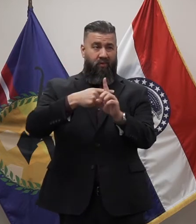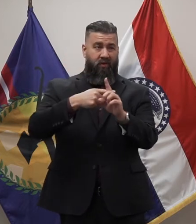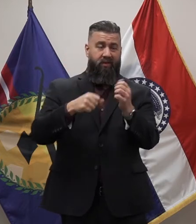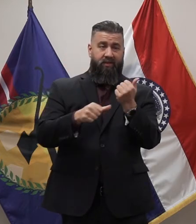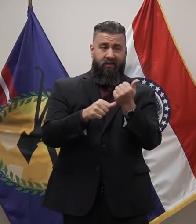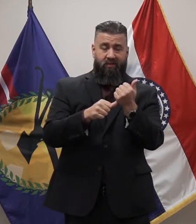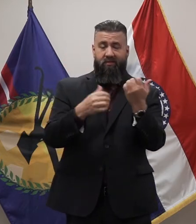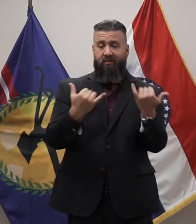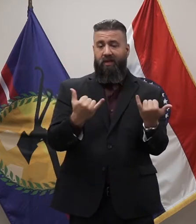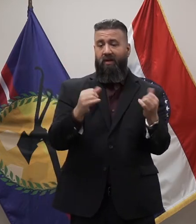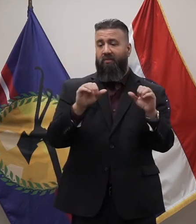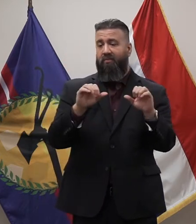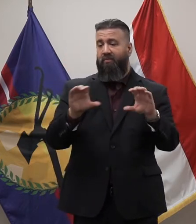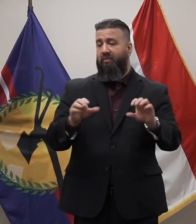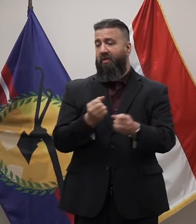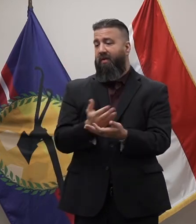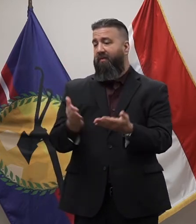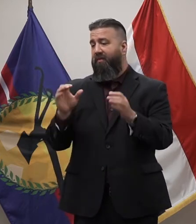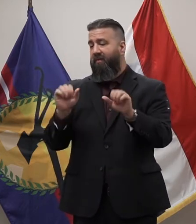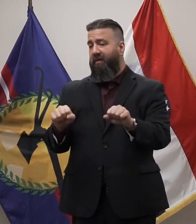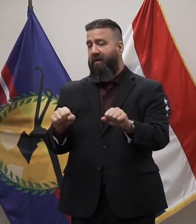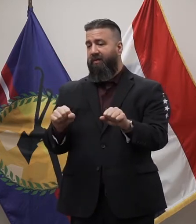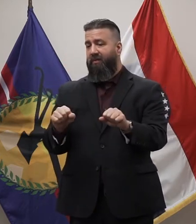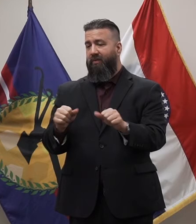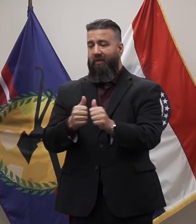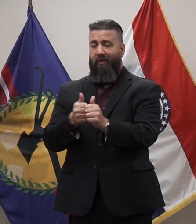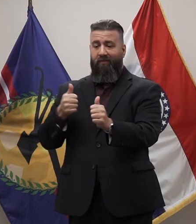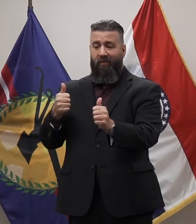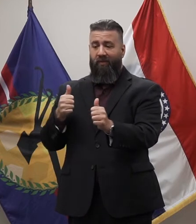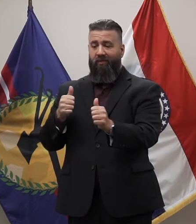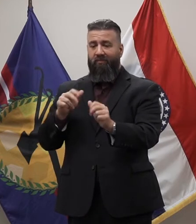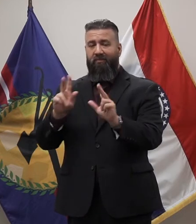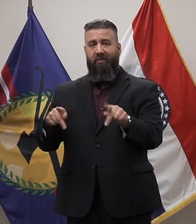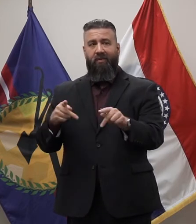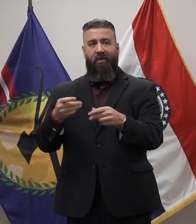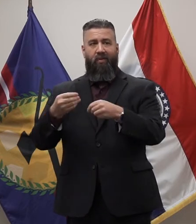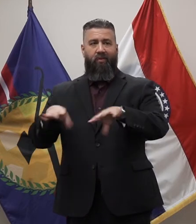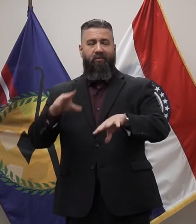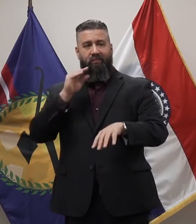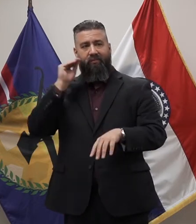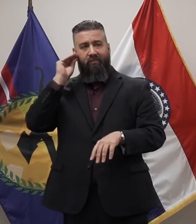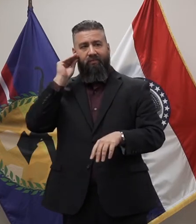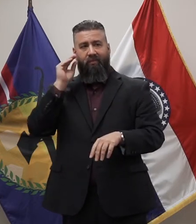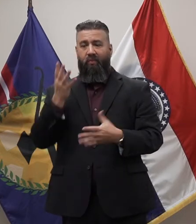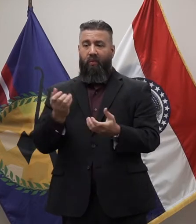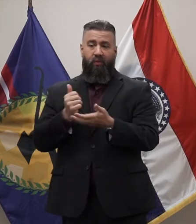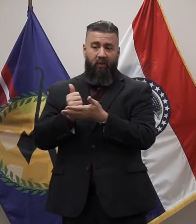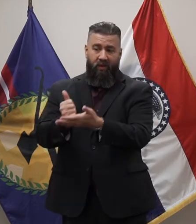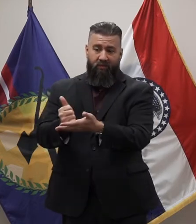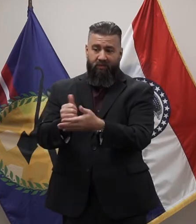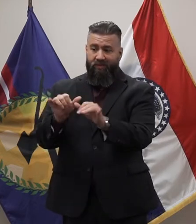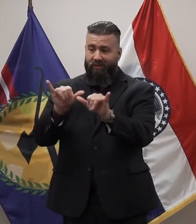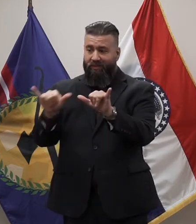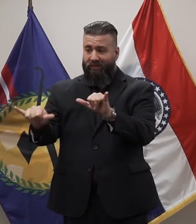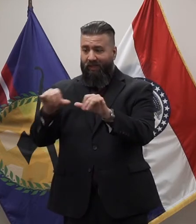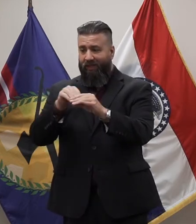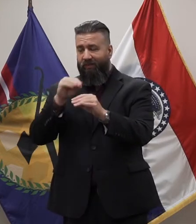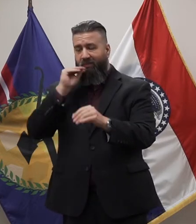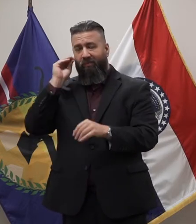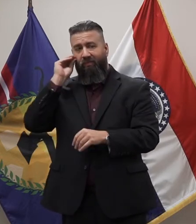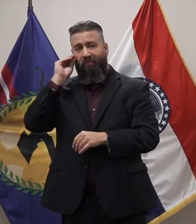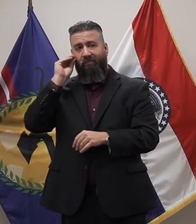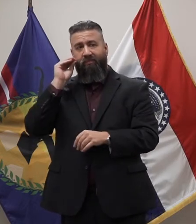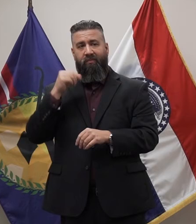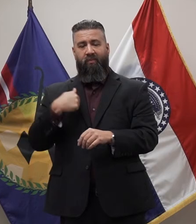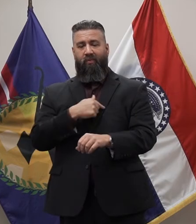we can to avoid unhoused and unhoused populations, to help them stay in their homes. And